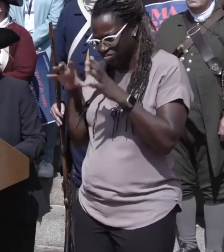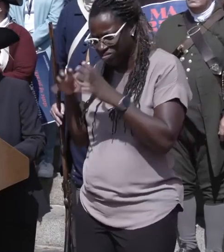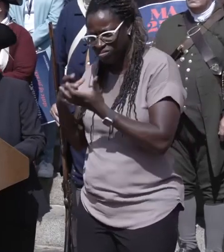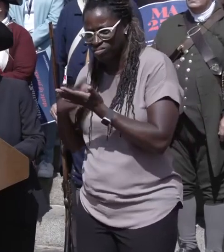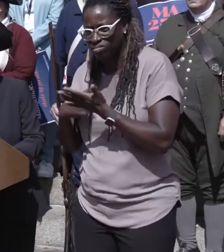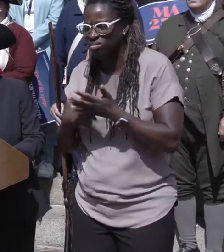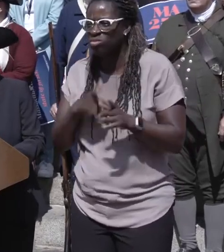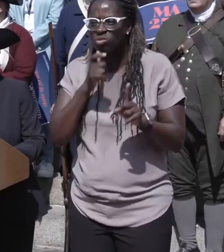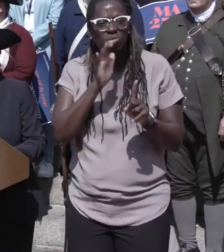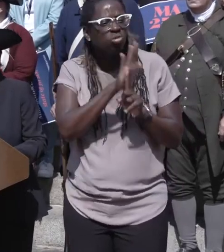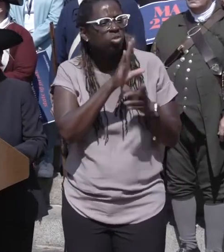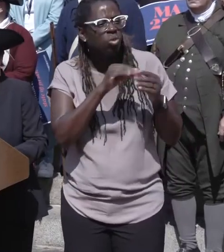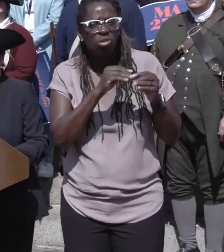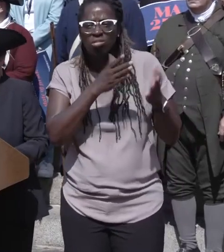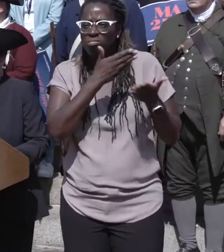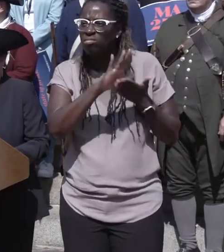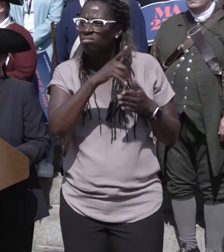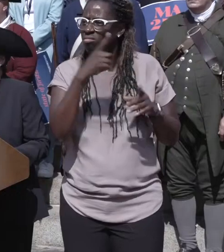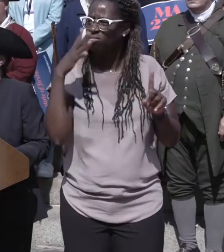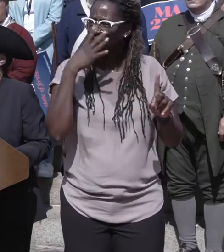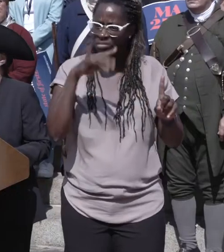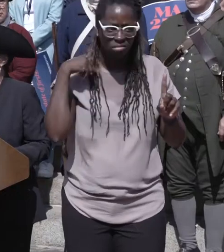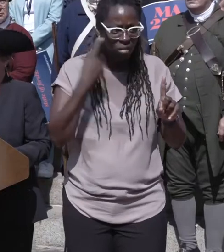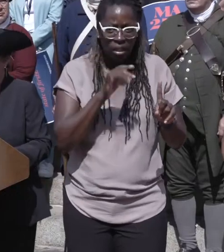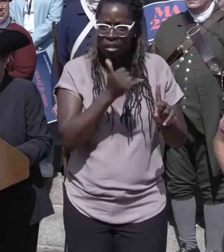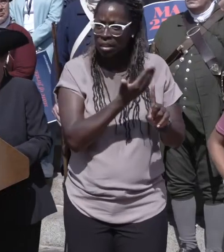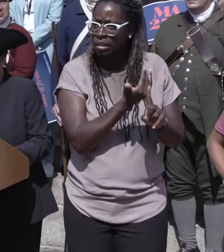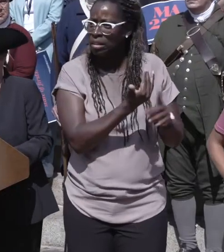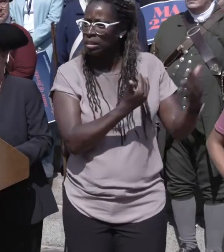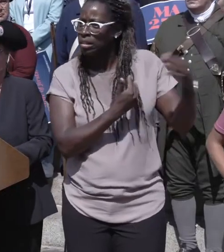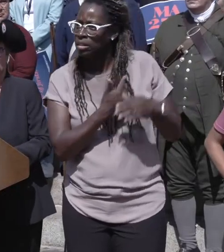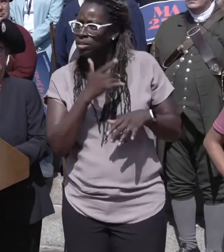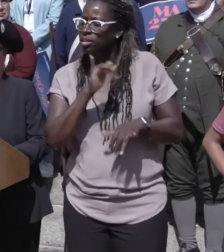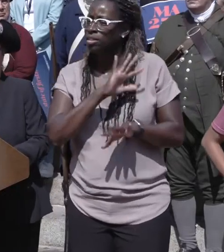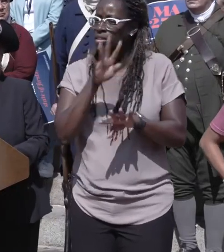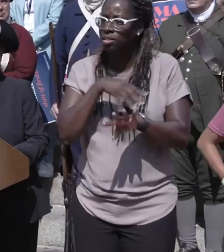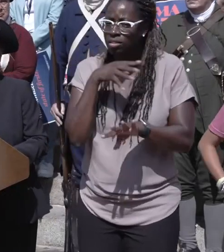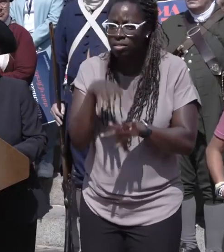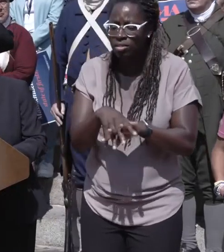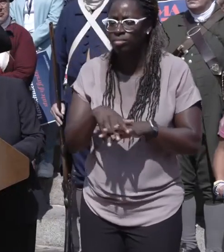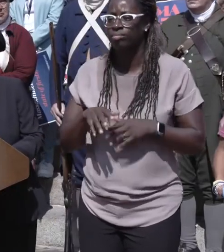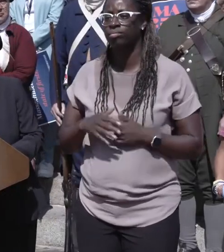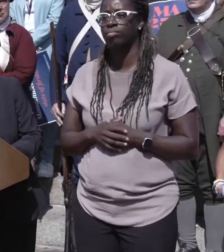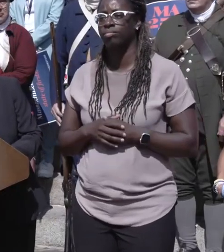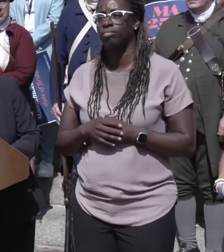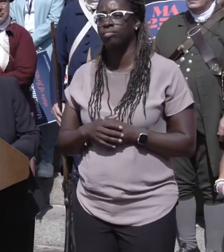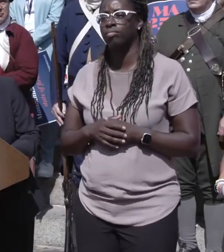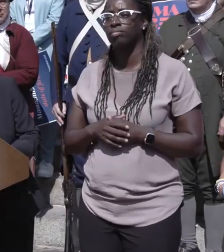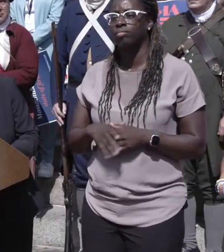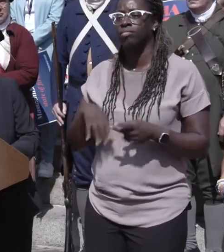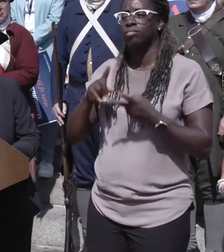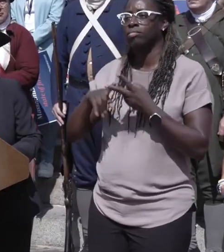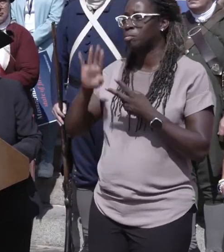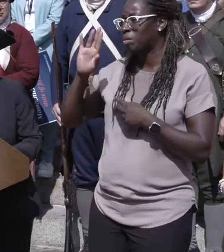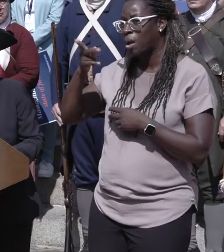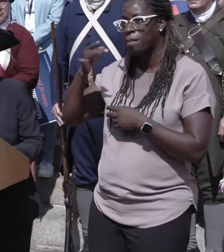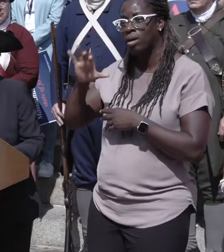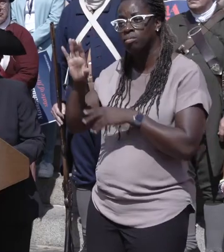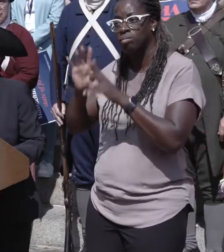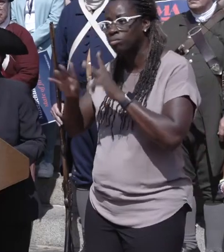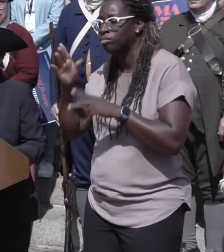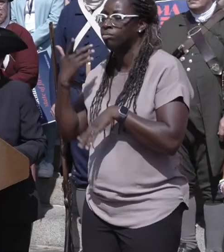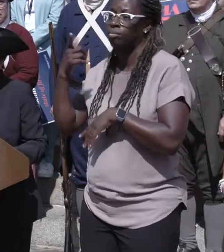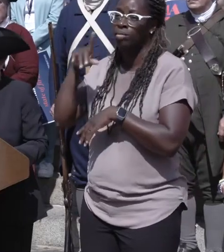peoples, communities of color, women, LGBTQ, workers, all the stories that are